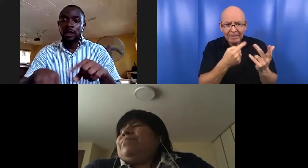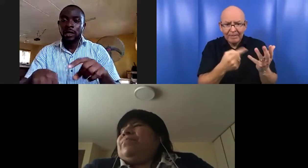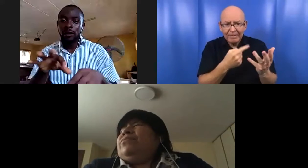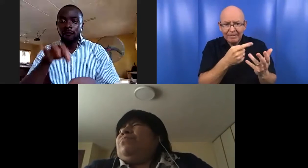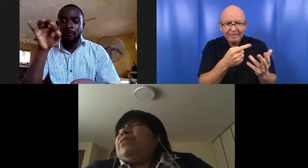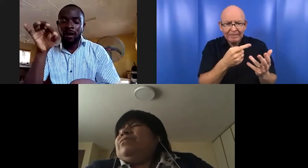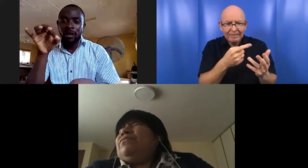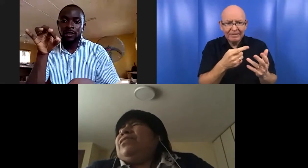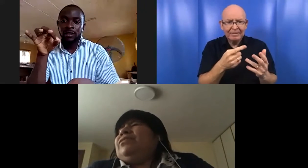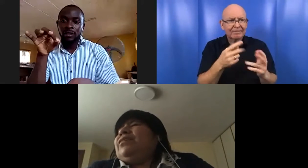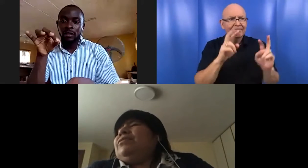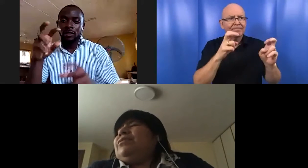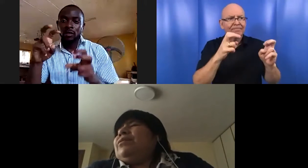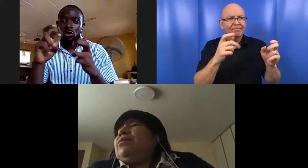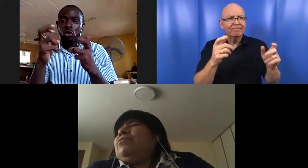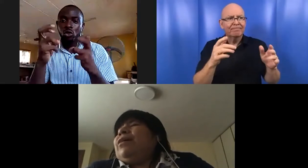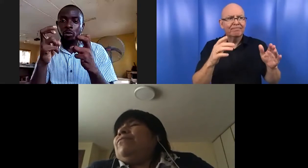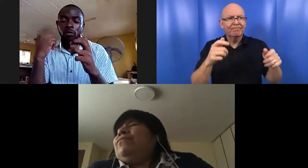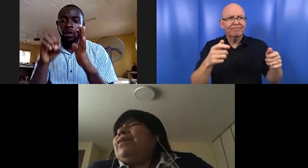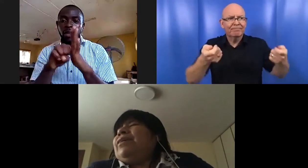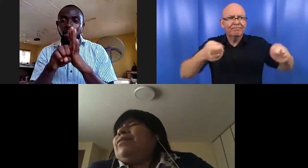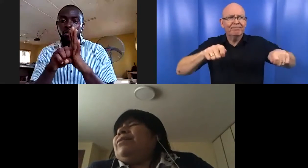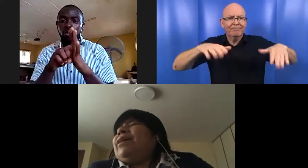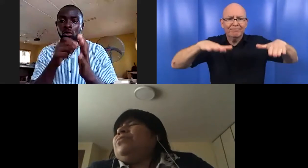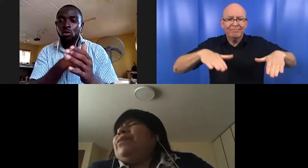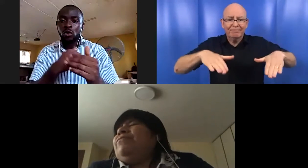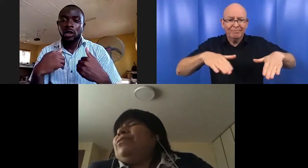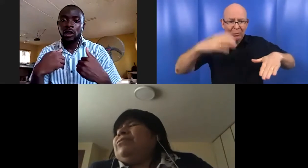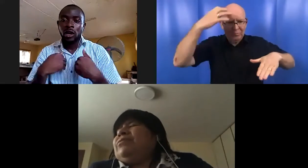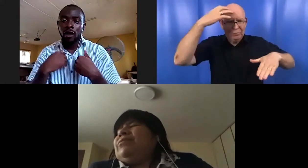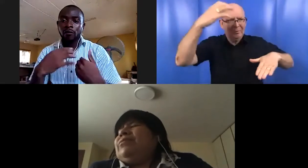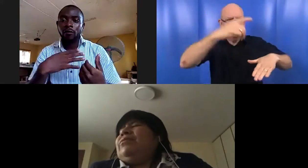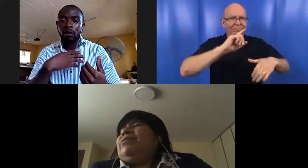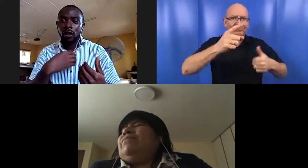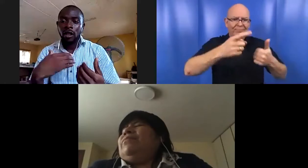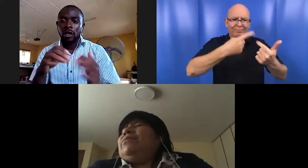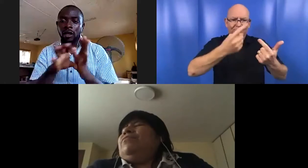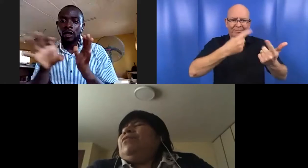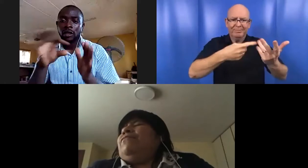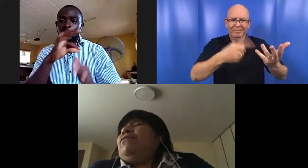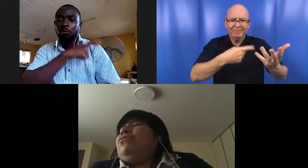different topics. For instance, we have like a cash benefits. We have